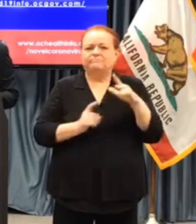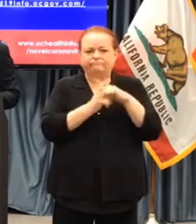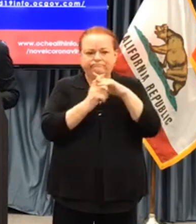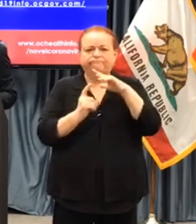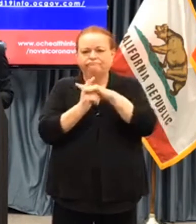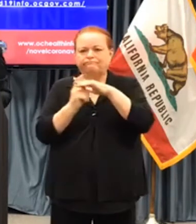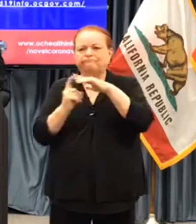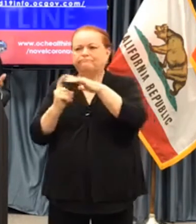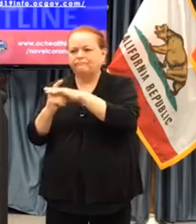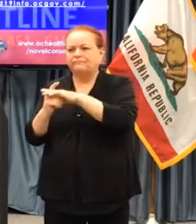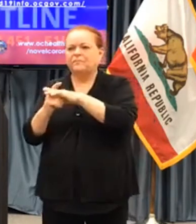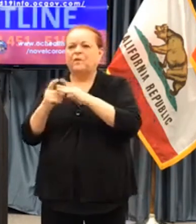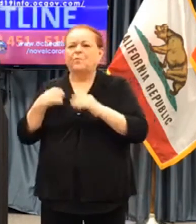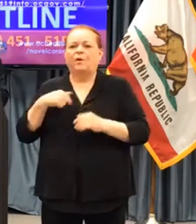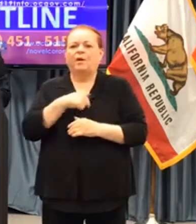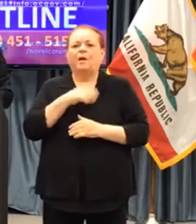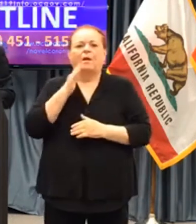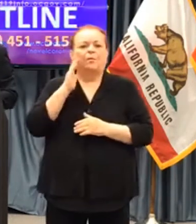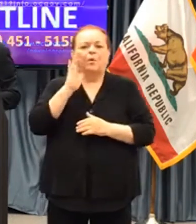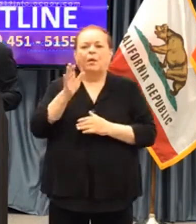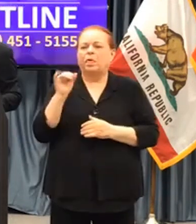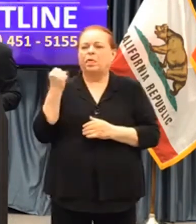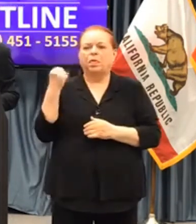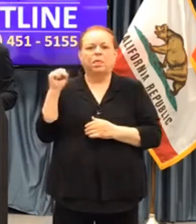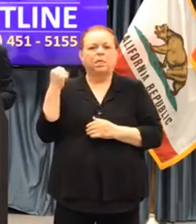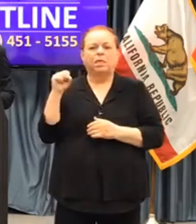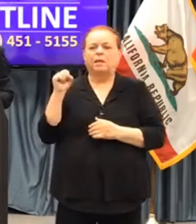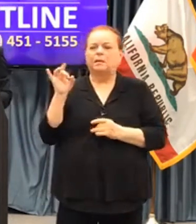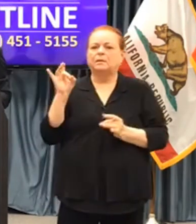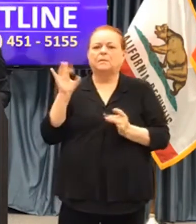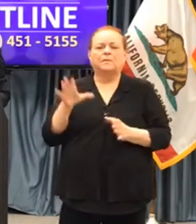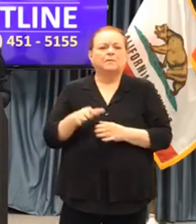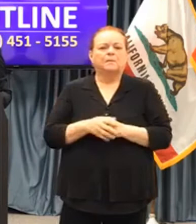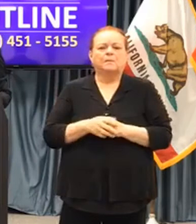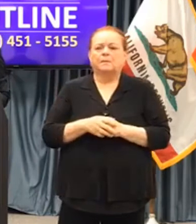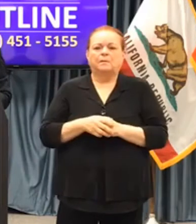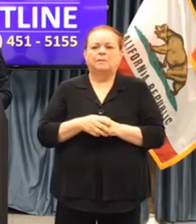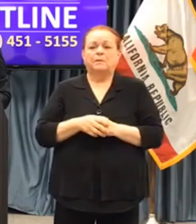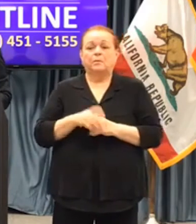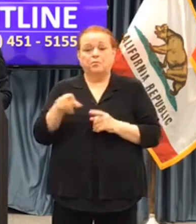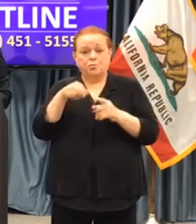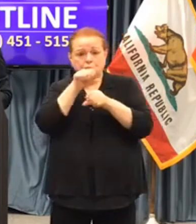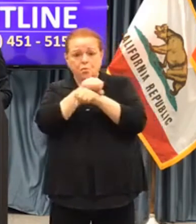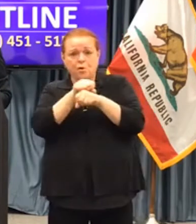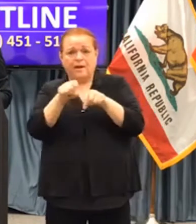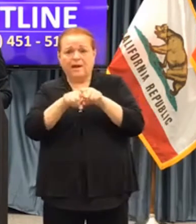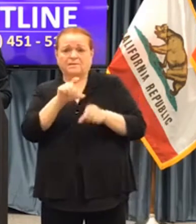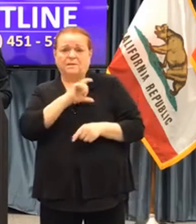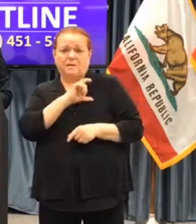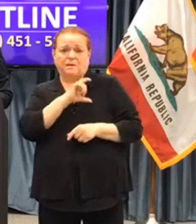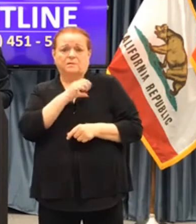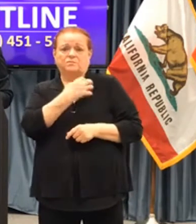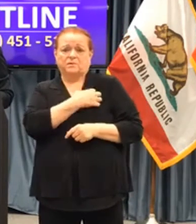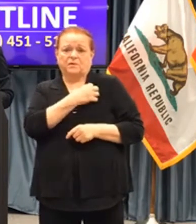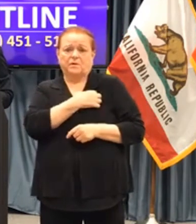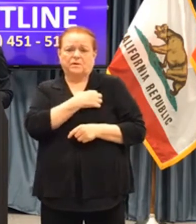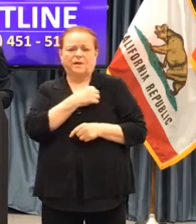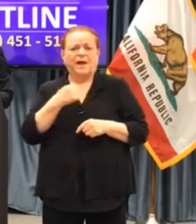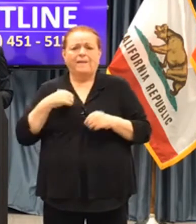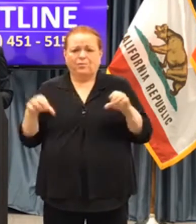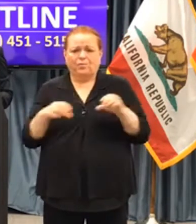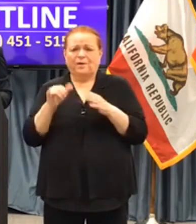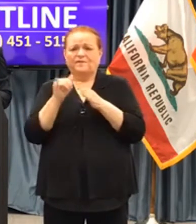about that we're all going to be shaking our heads. I mean, if you're in law enforcement, and I've been doing this almost 30 years,